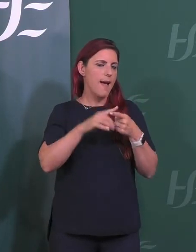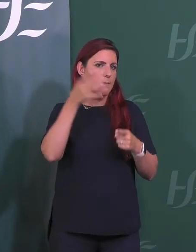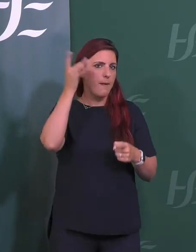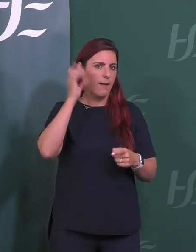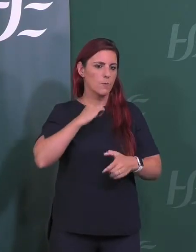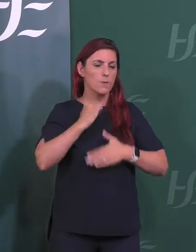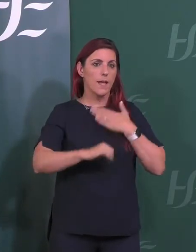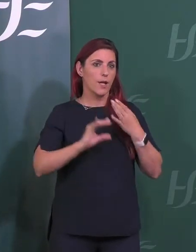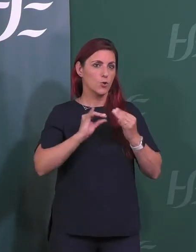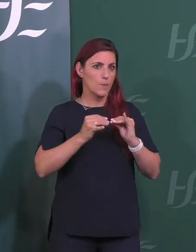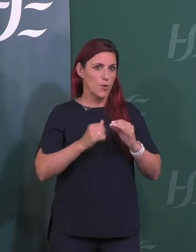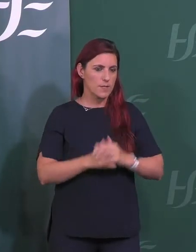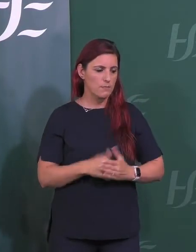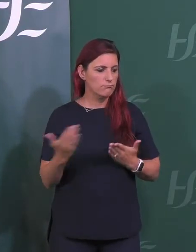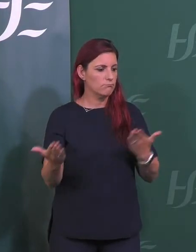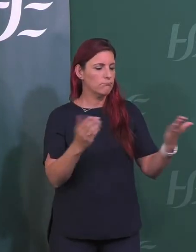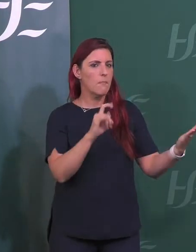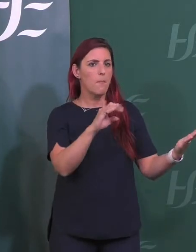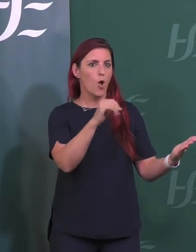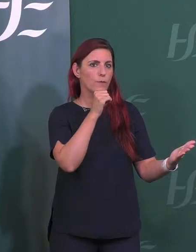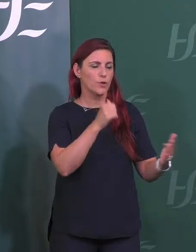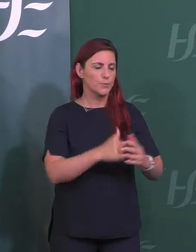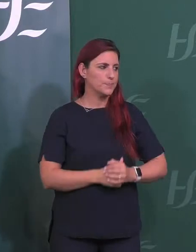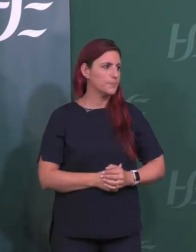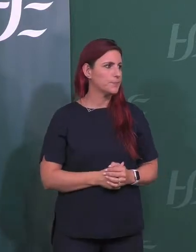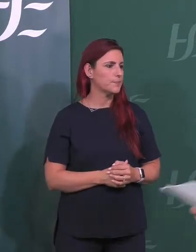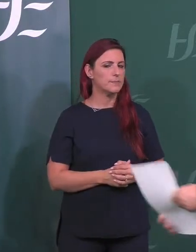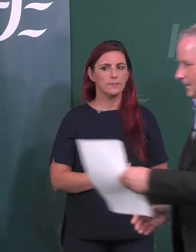Language interpreters. And could I ask Paul to give us a weekly update?